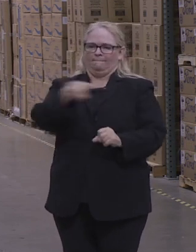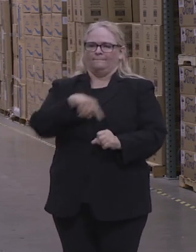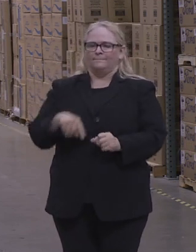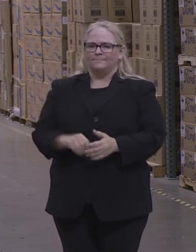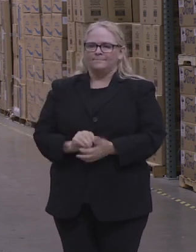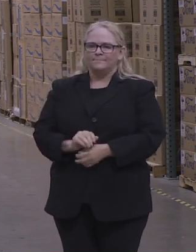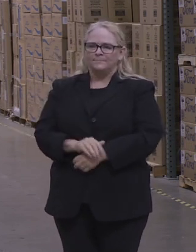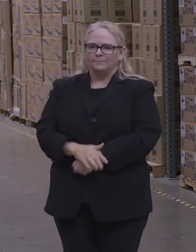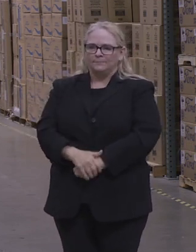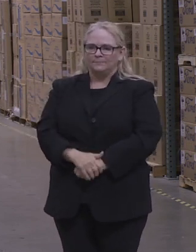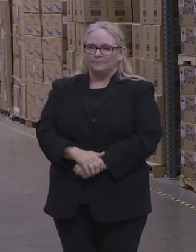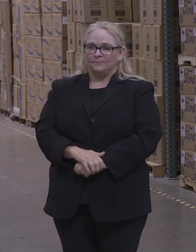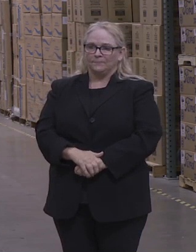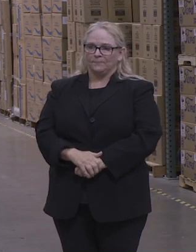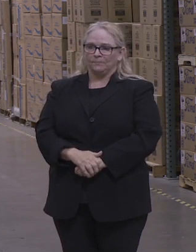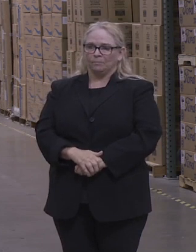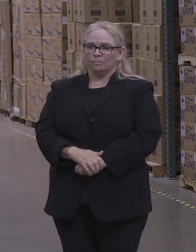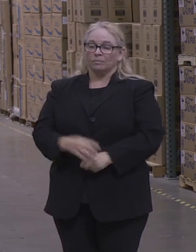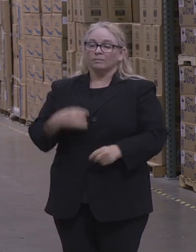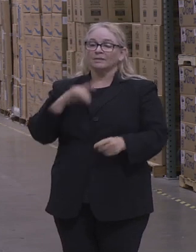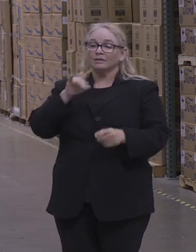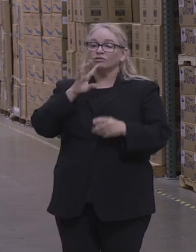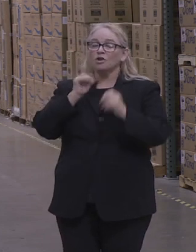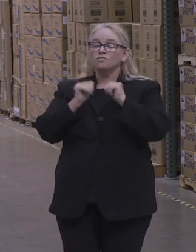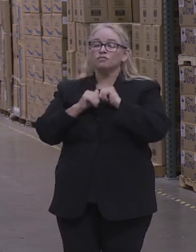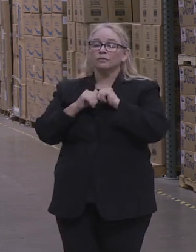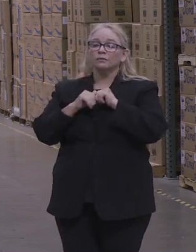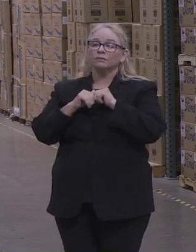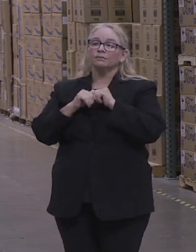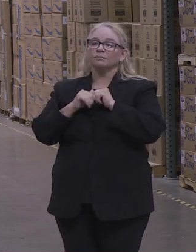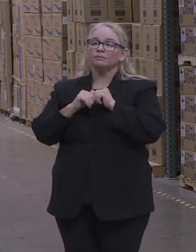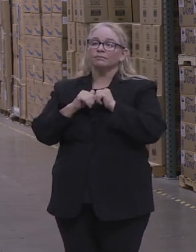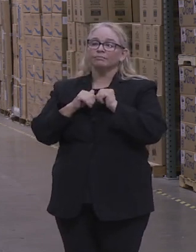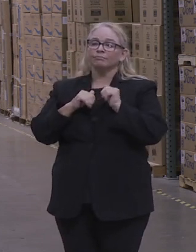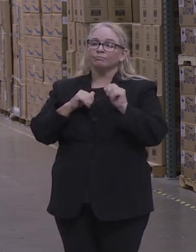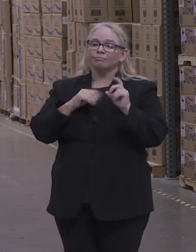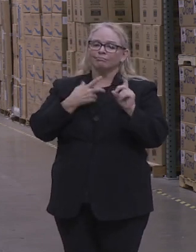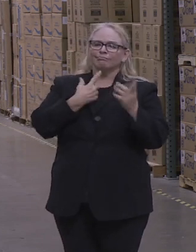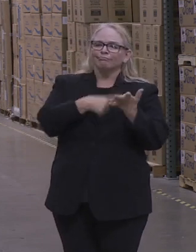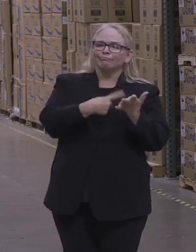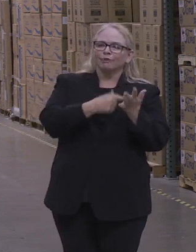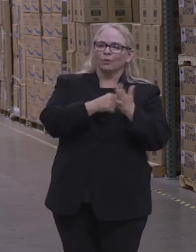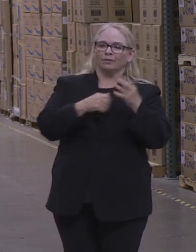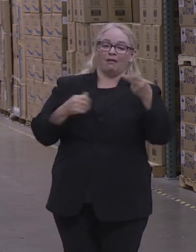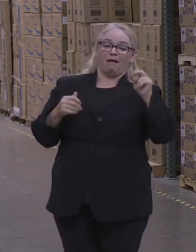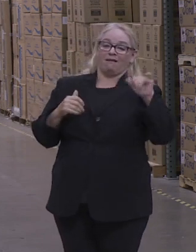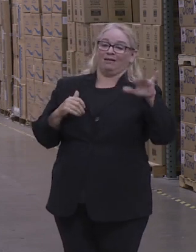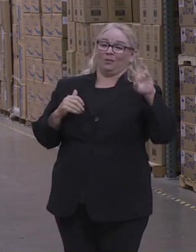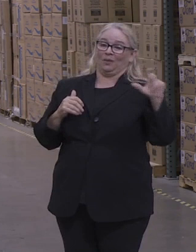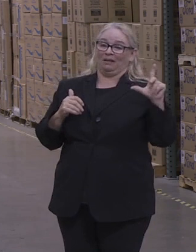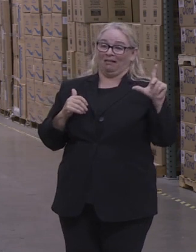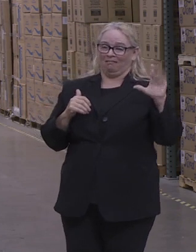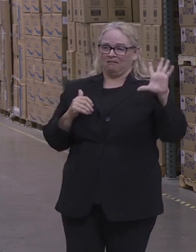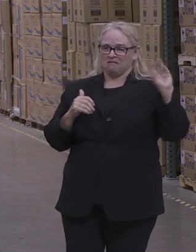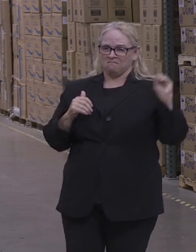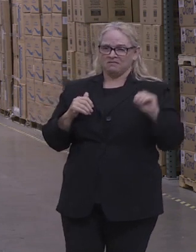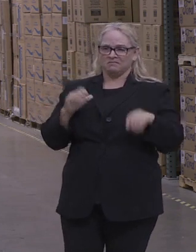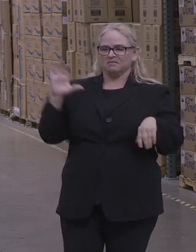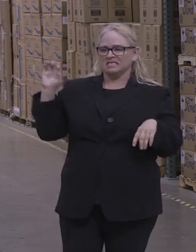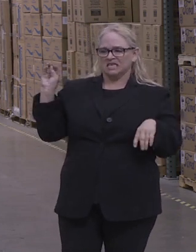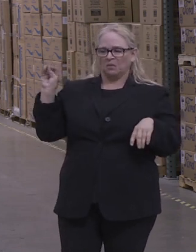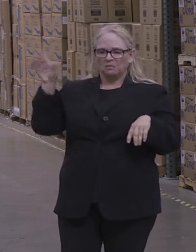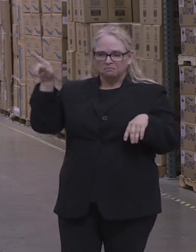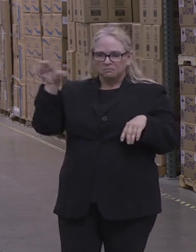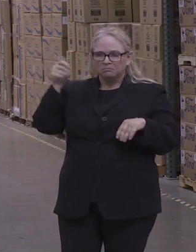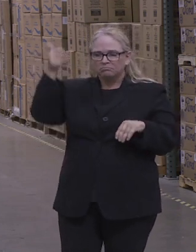had conversations with the CEO, personal conversations, CEO of Honeywell, as an example, about opening a California-based